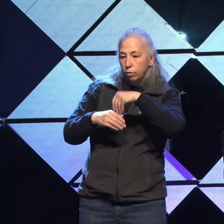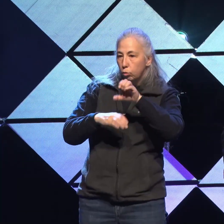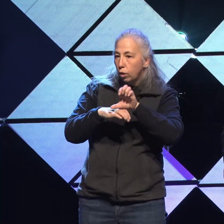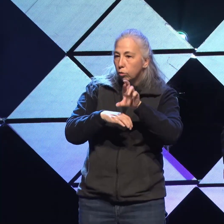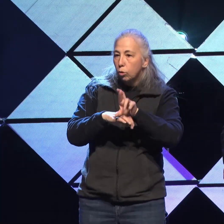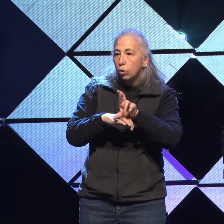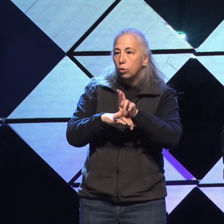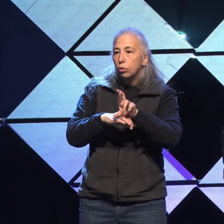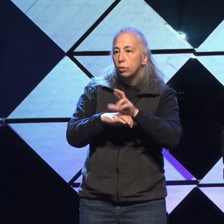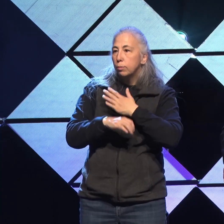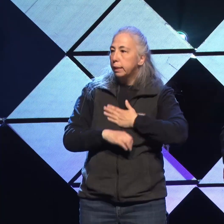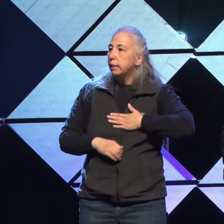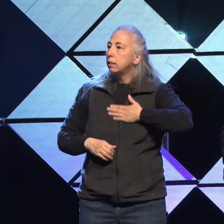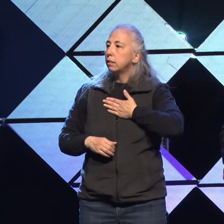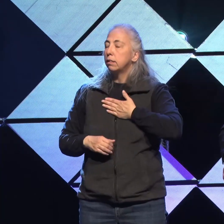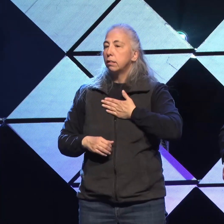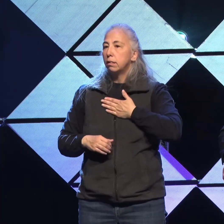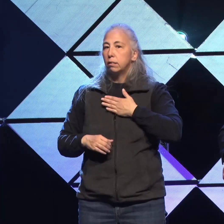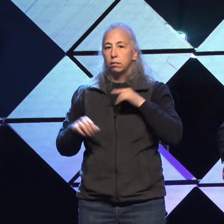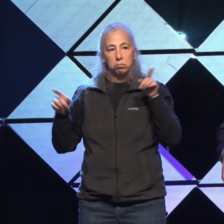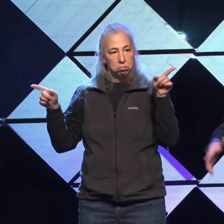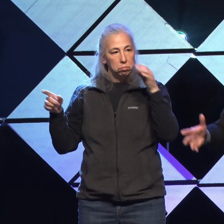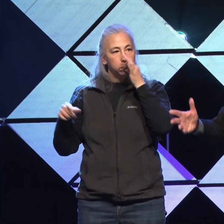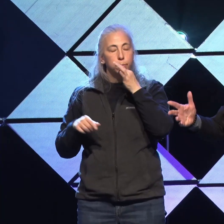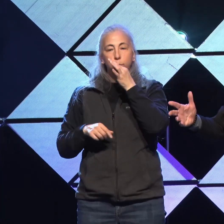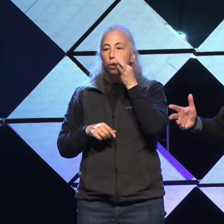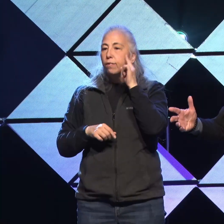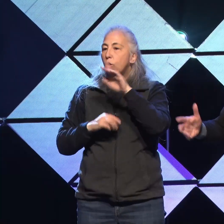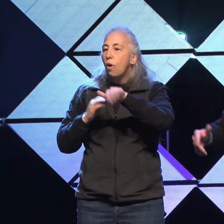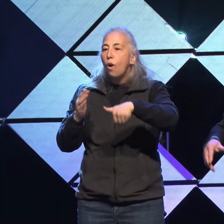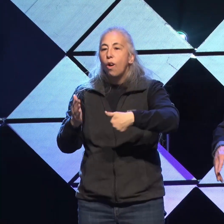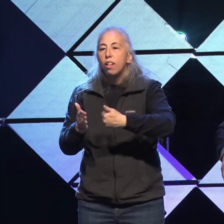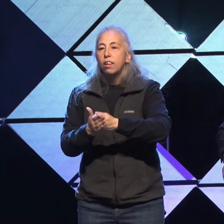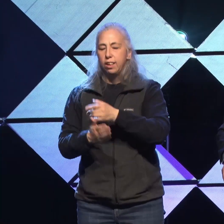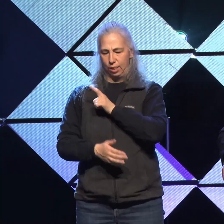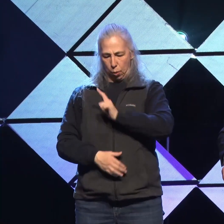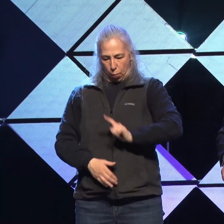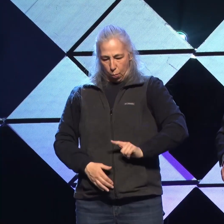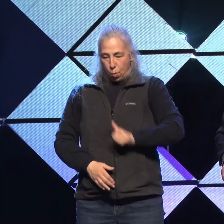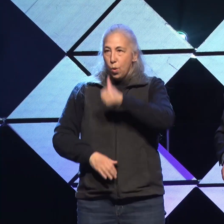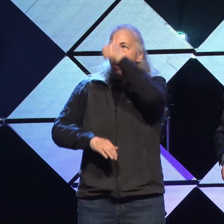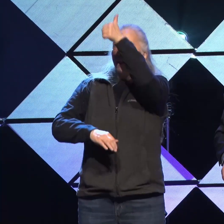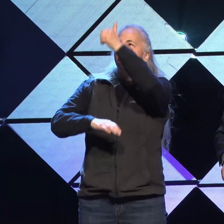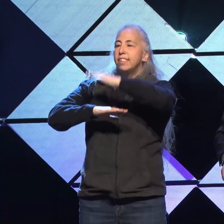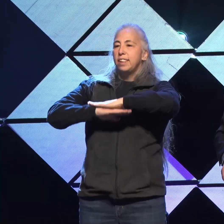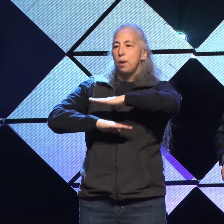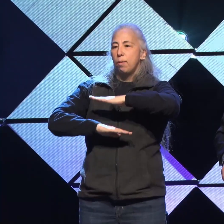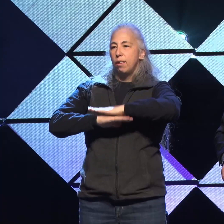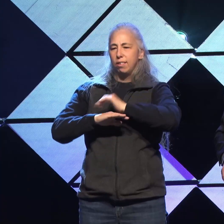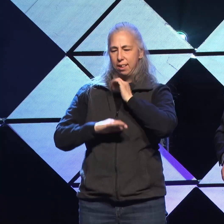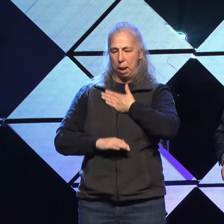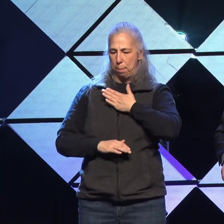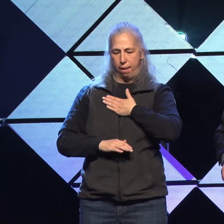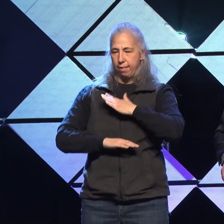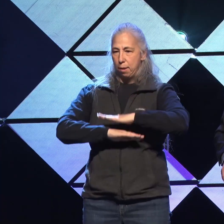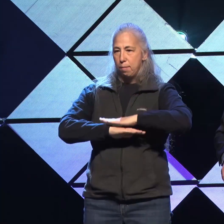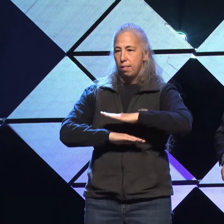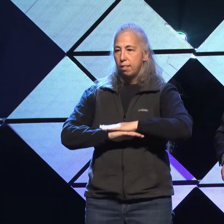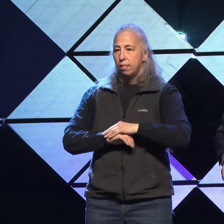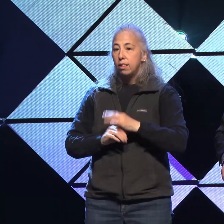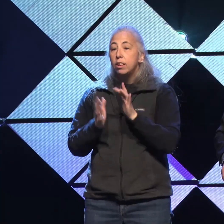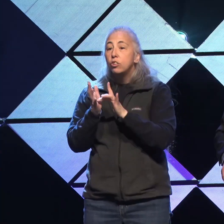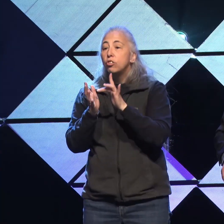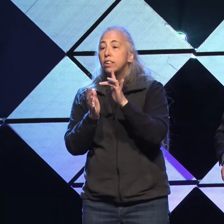that. This is for everyone. It's the Lord's table. It's not our table. And Jesus welcomes and